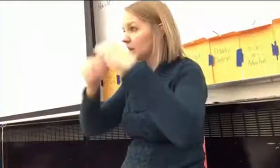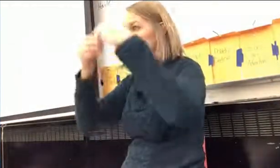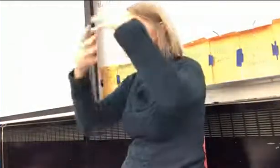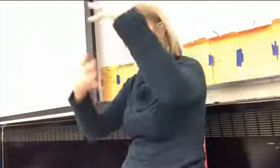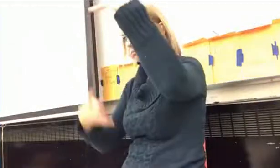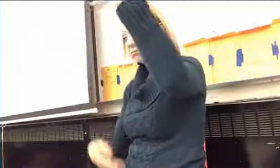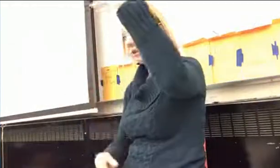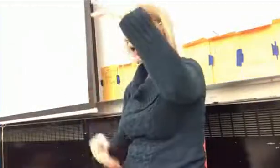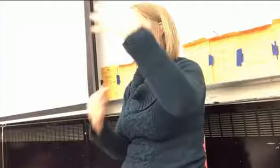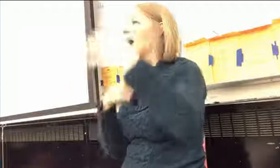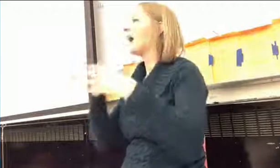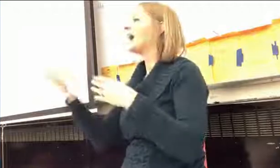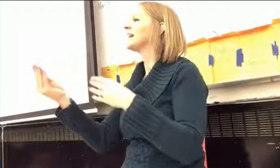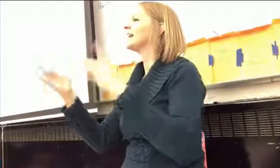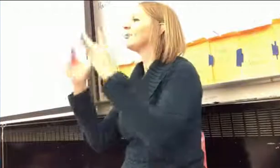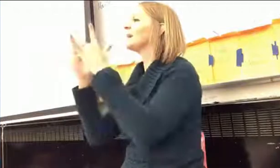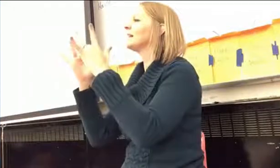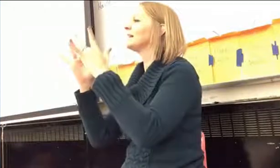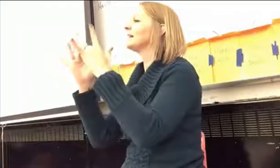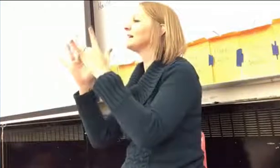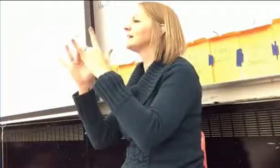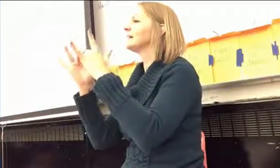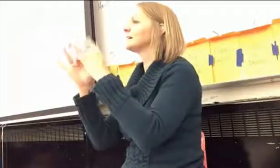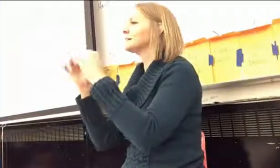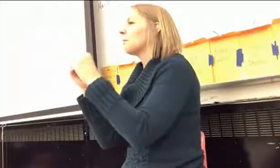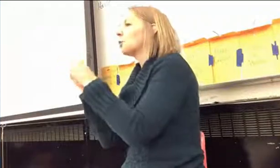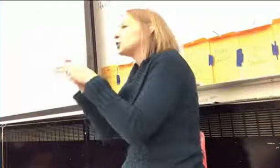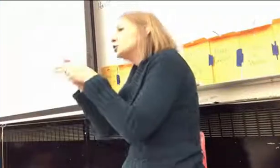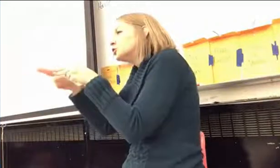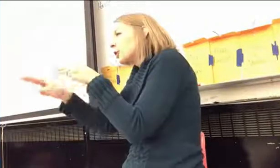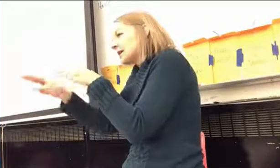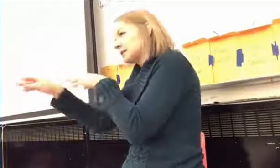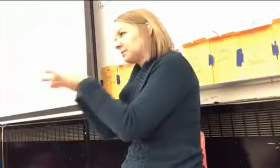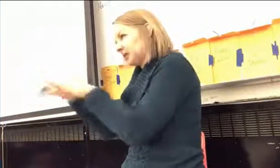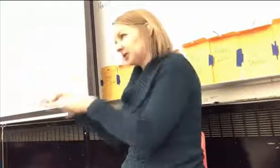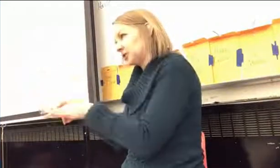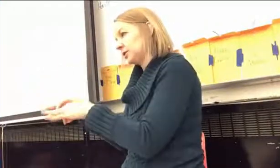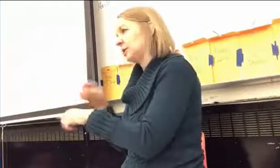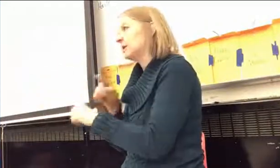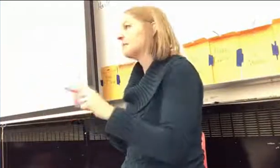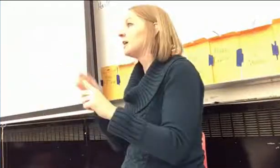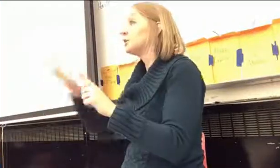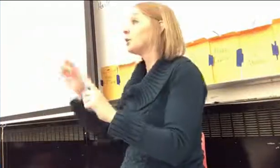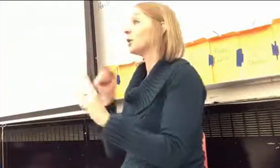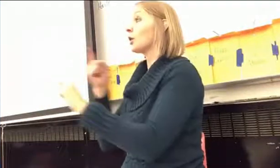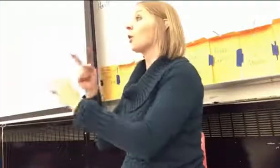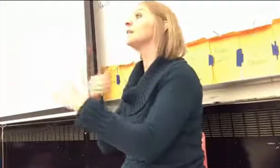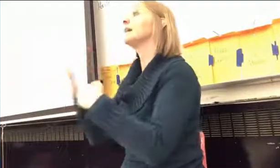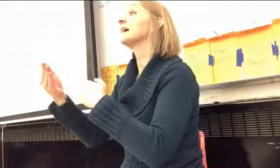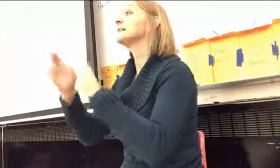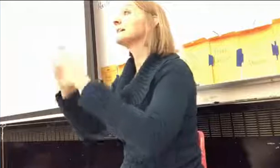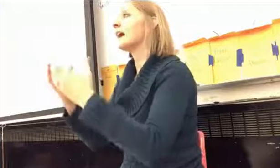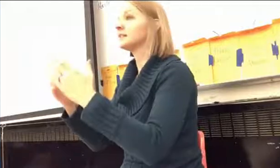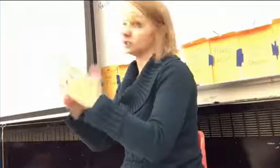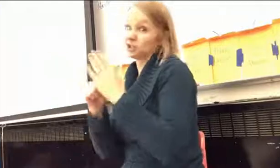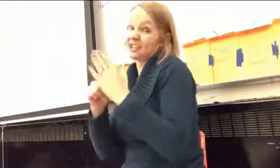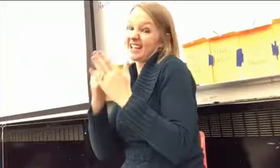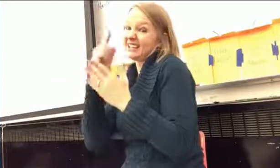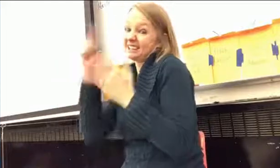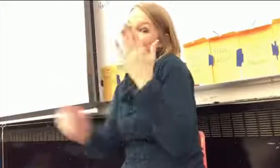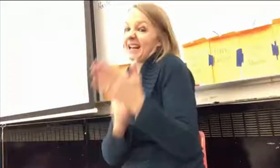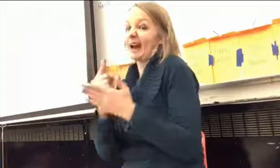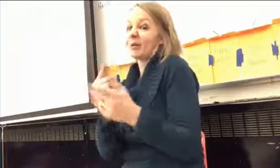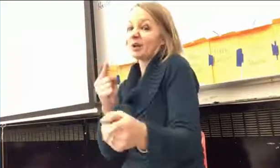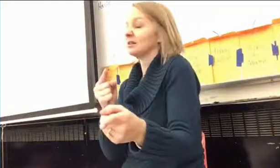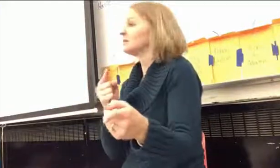I gave you some links on the side that might be a little bit shorter explanations. But your goal is by next class, it should take about an hour